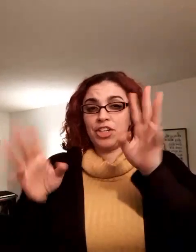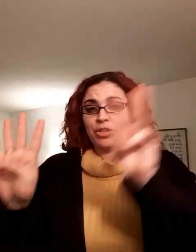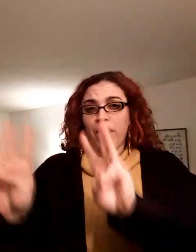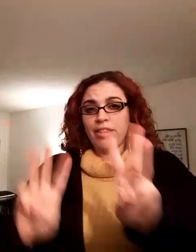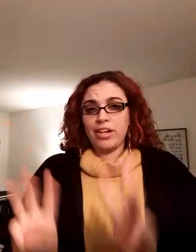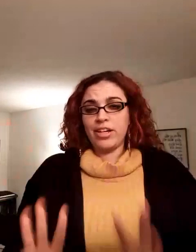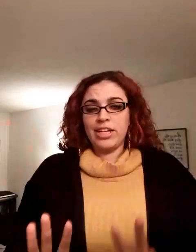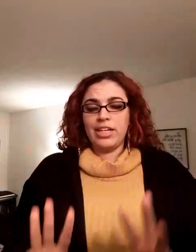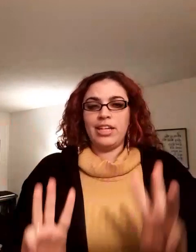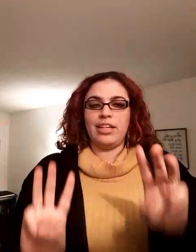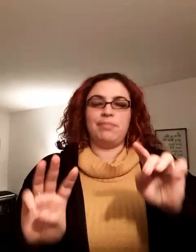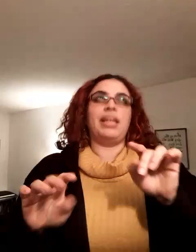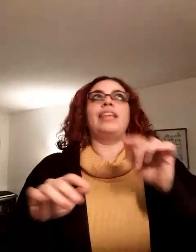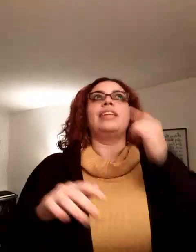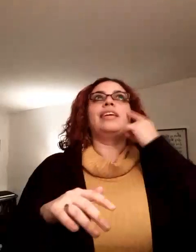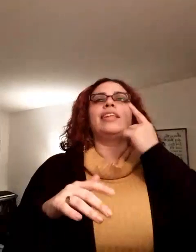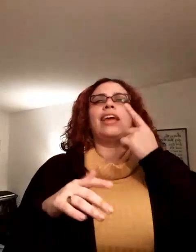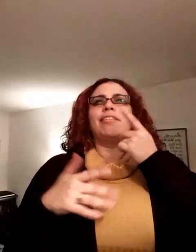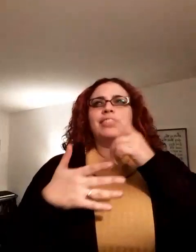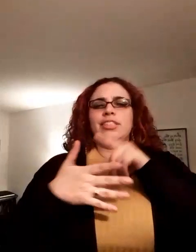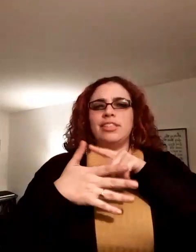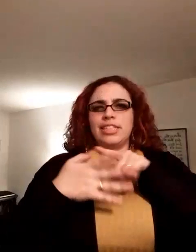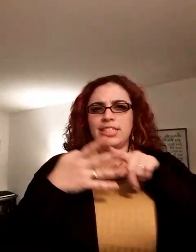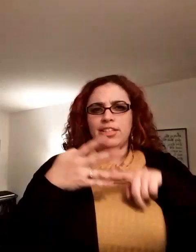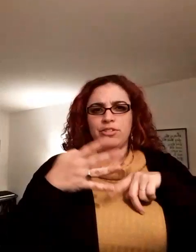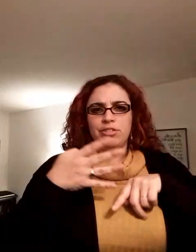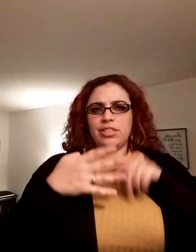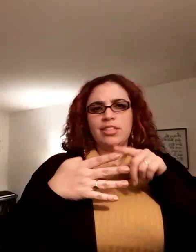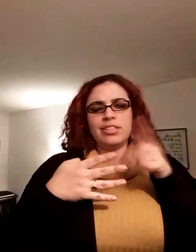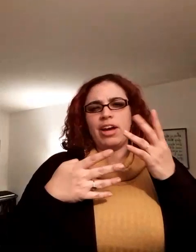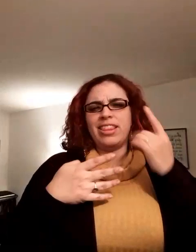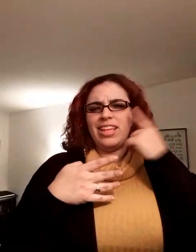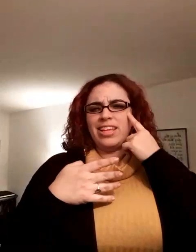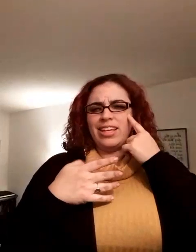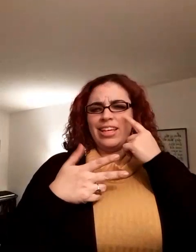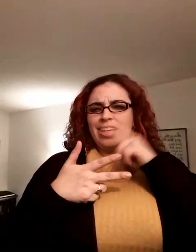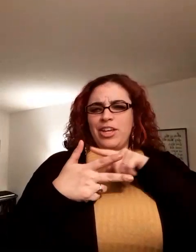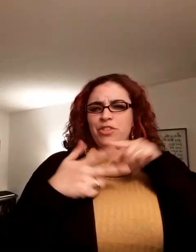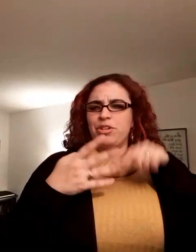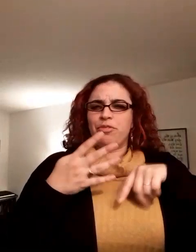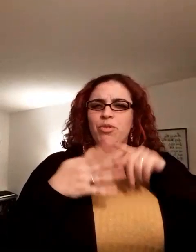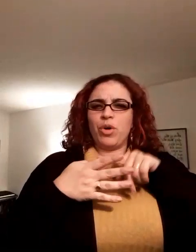Severe weather, and I think they have to list those. So I think 3 or 4.